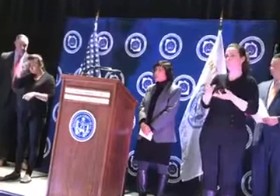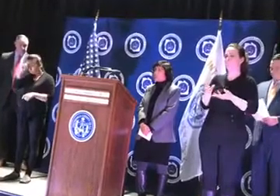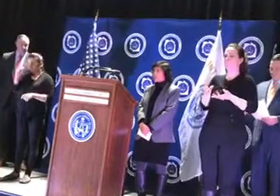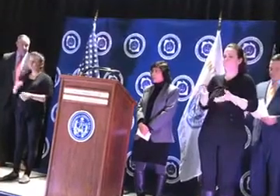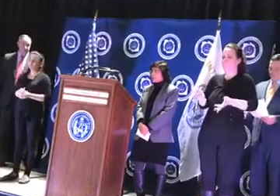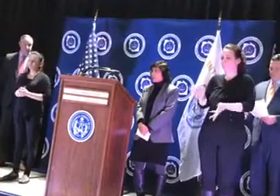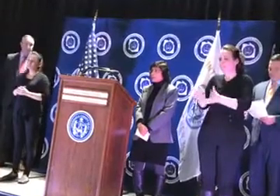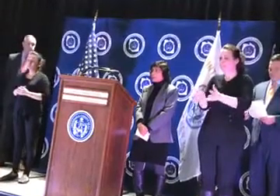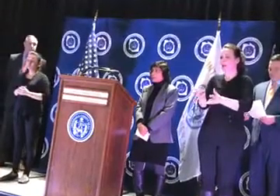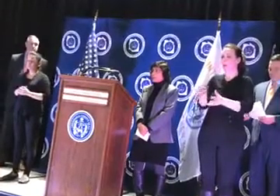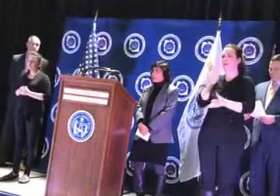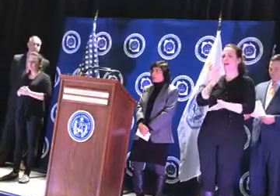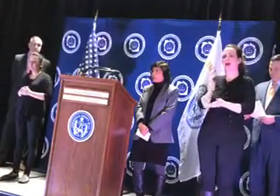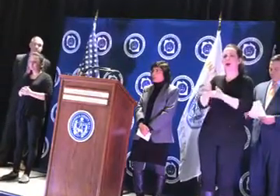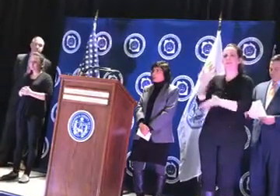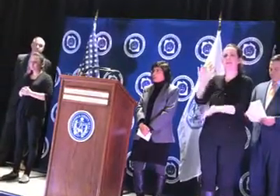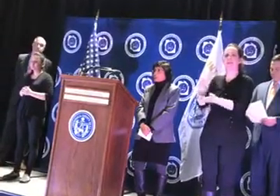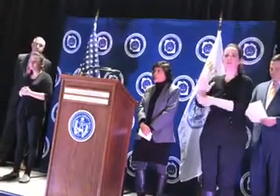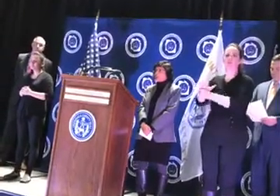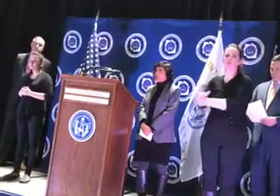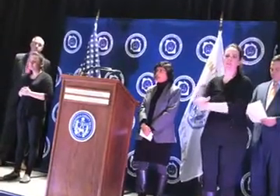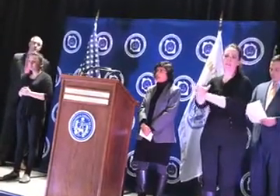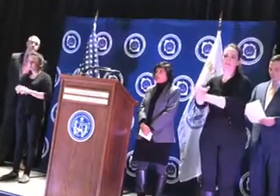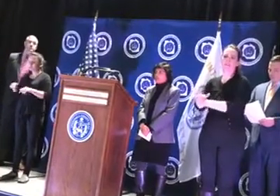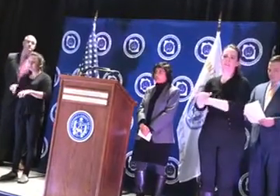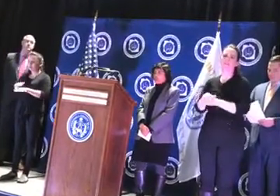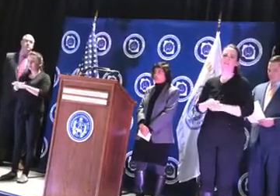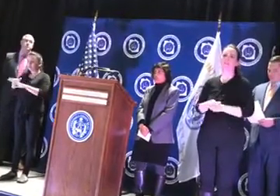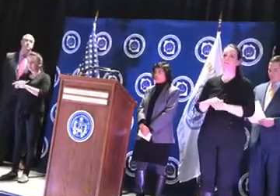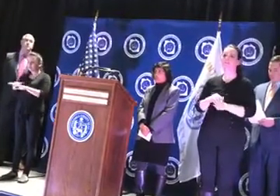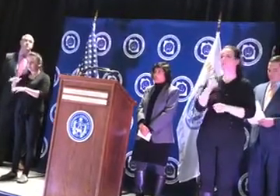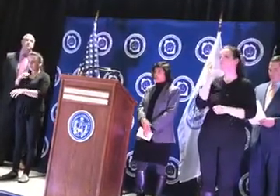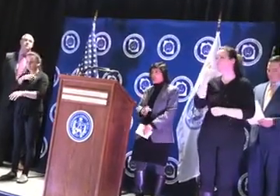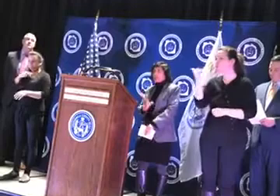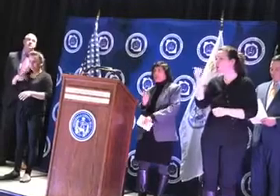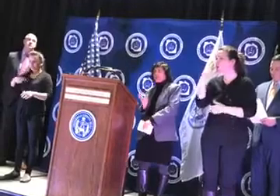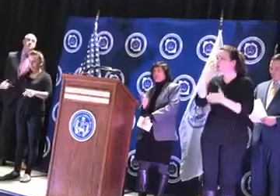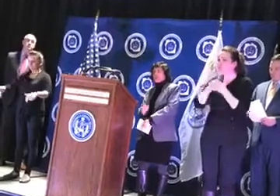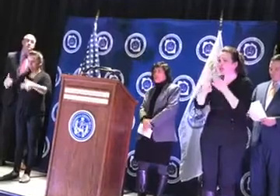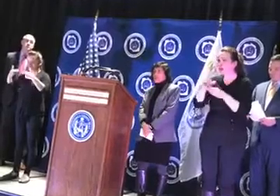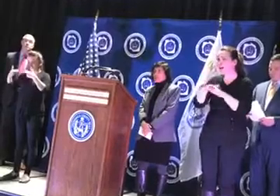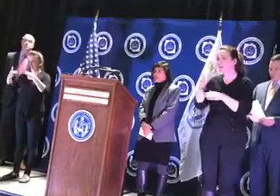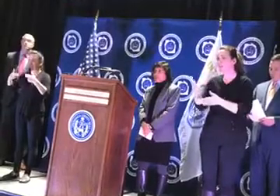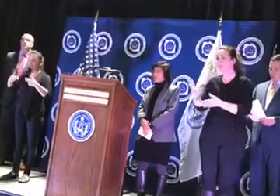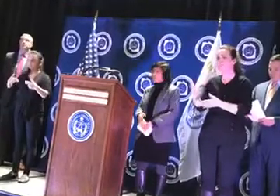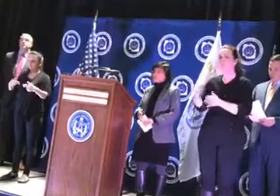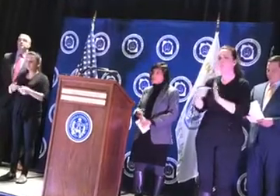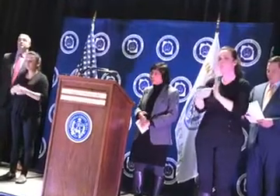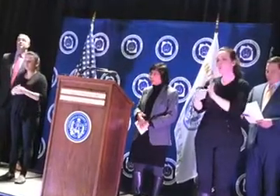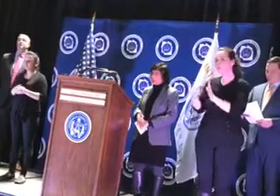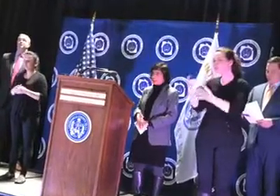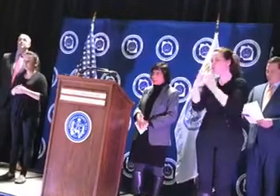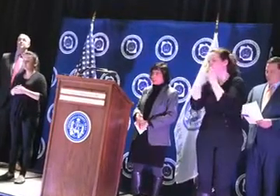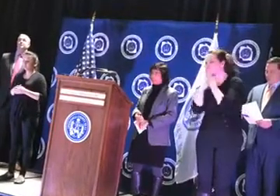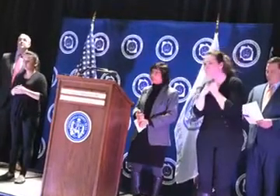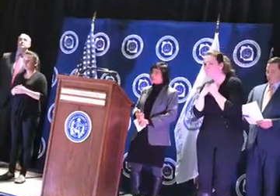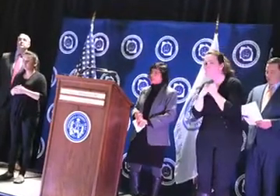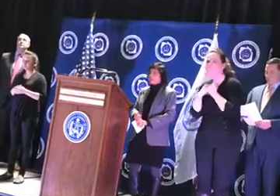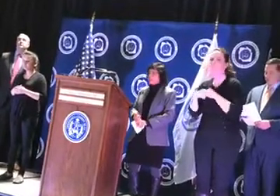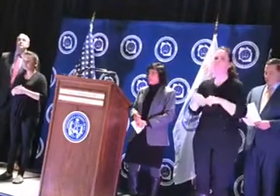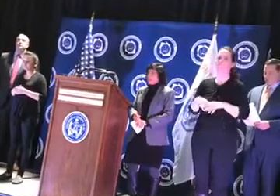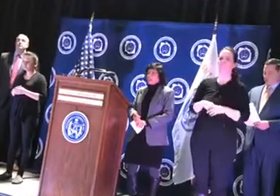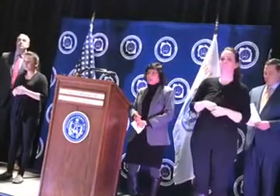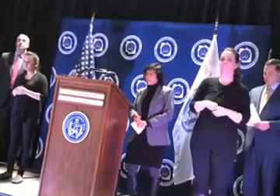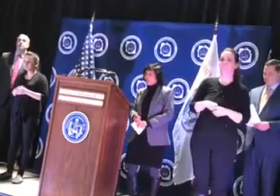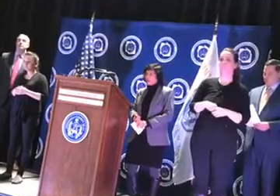telemedicine, I think a lot of practices are doing it. So their role is a lot crucial to be there for those patients, because people still have heart attack, people still